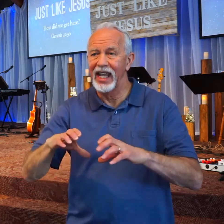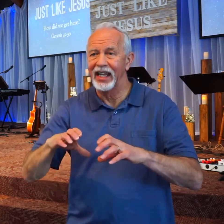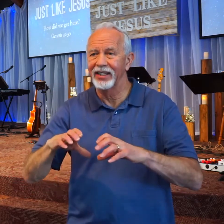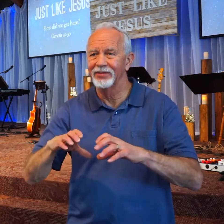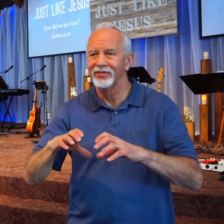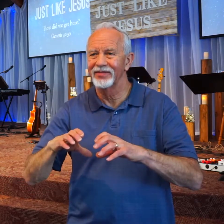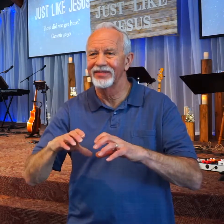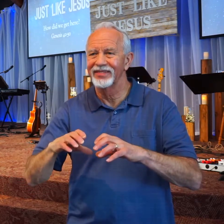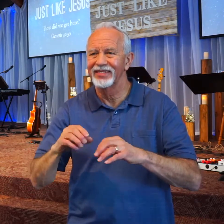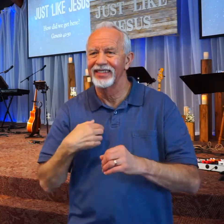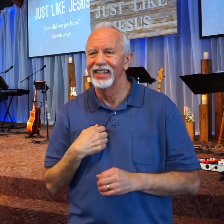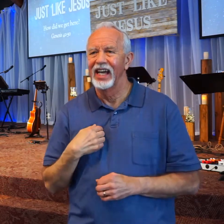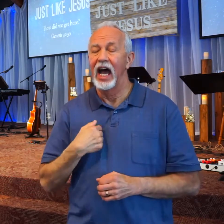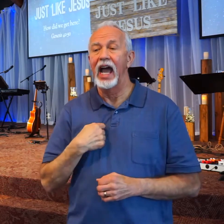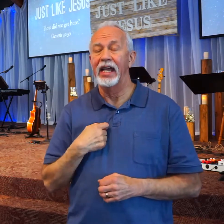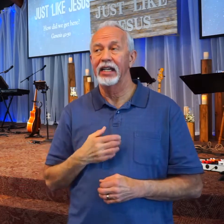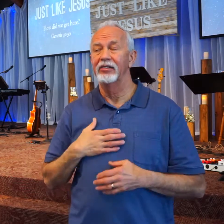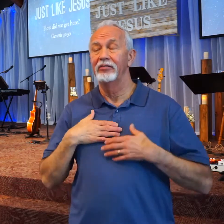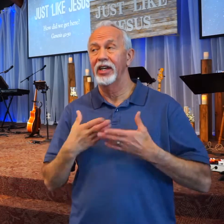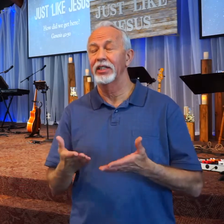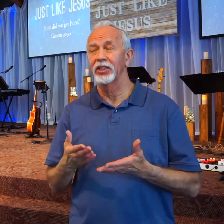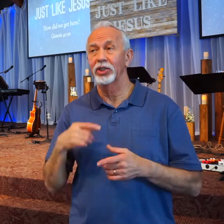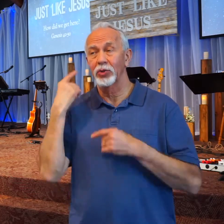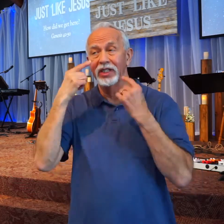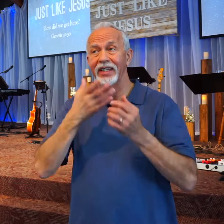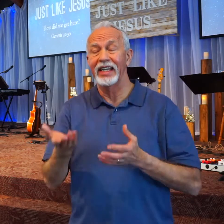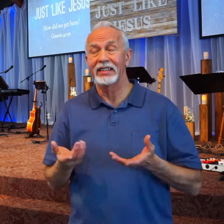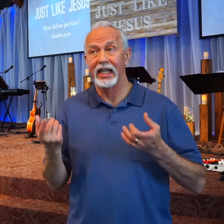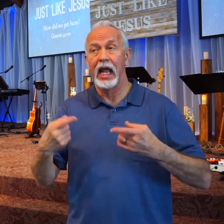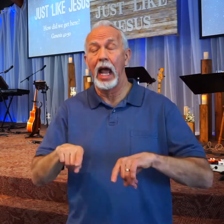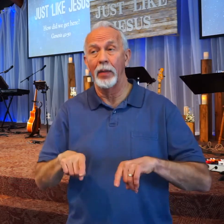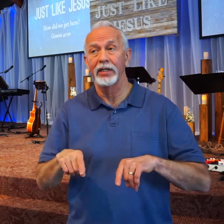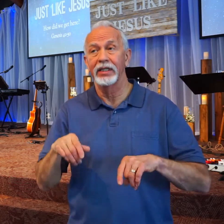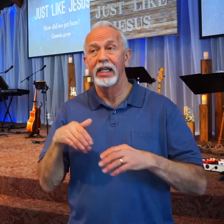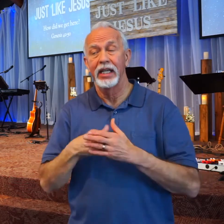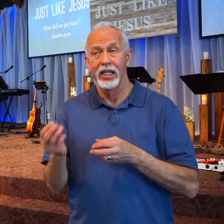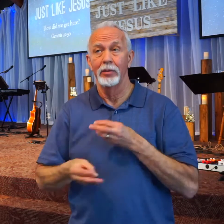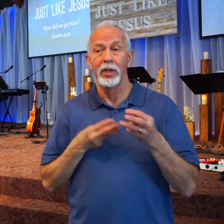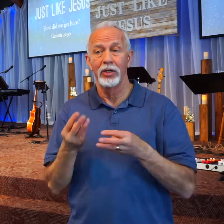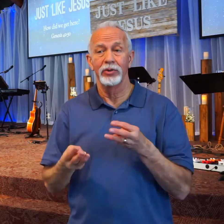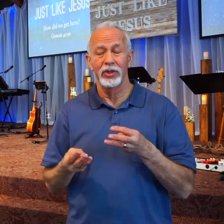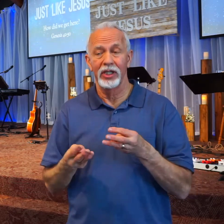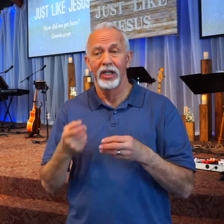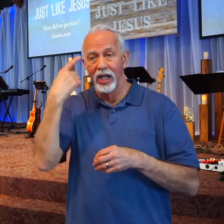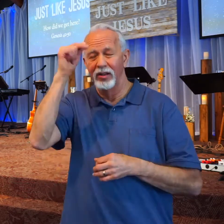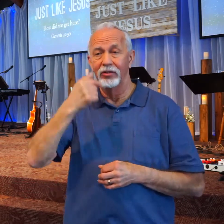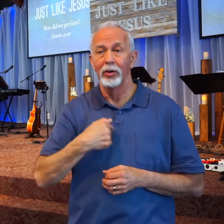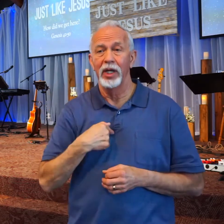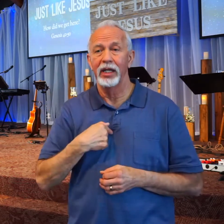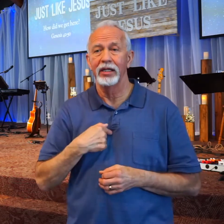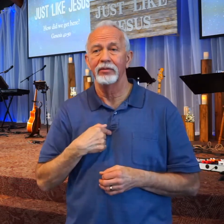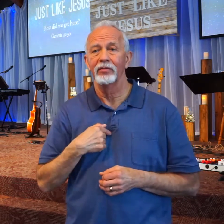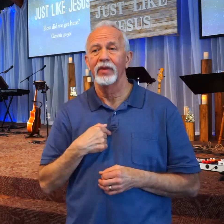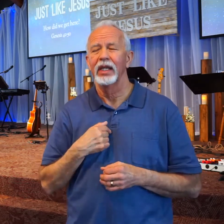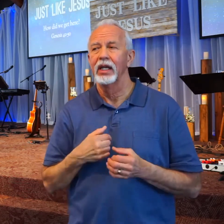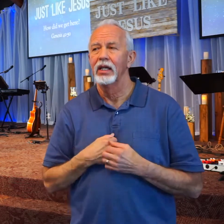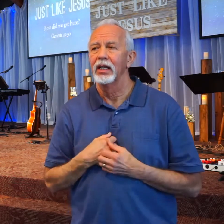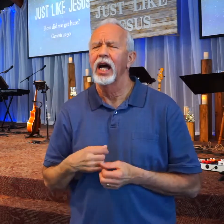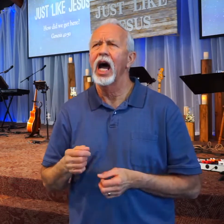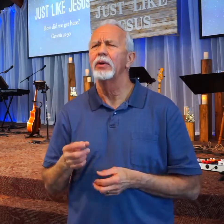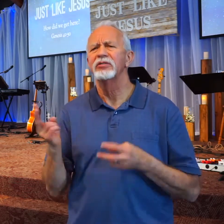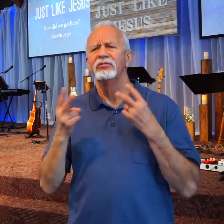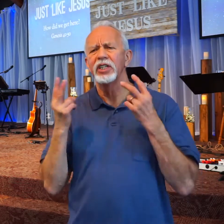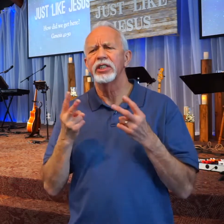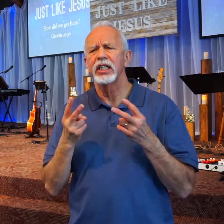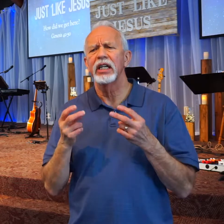Now, I must confess to you that there's crazy things that happen in the ministry. Early on for me as a young pastor, I was